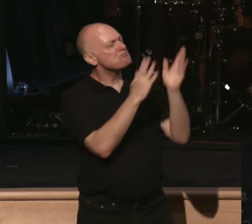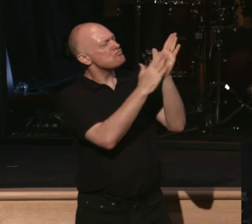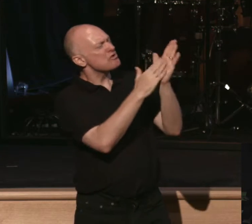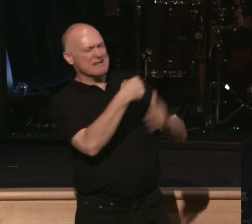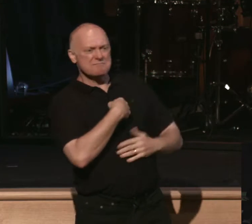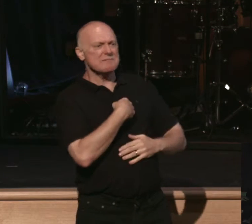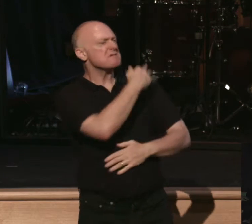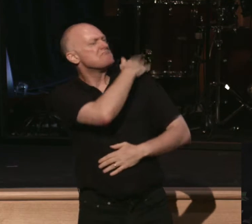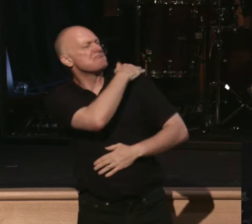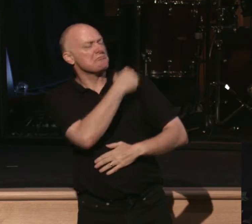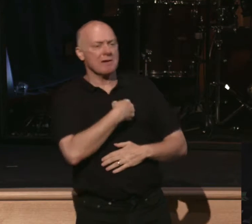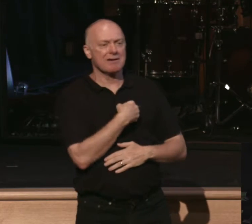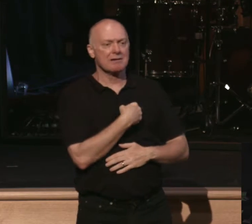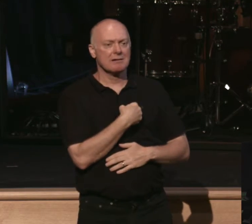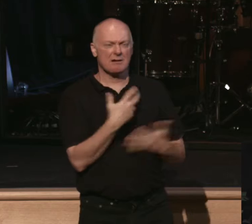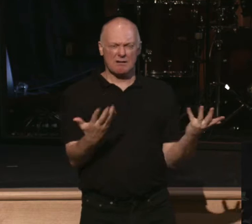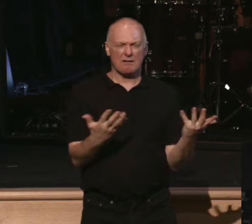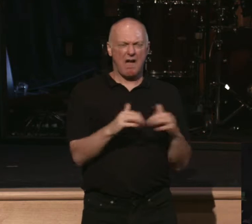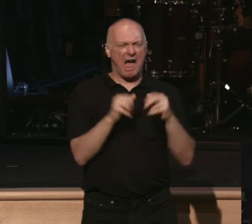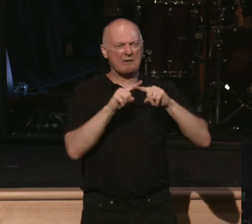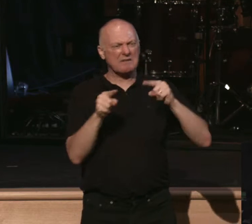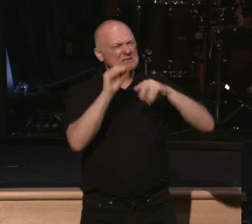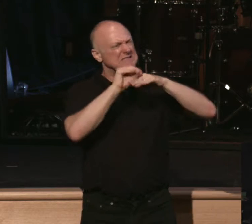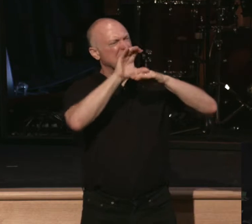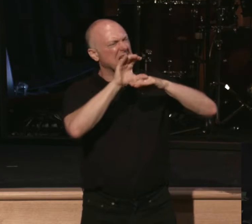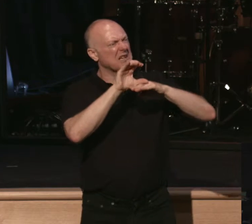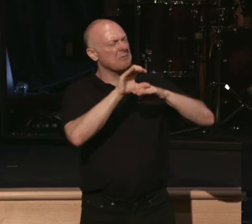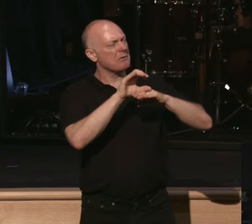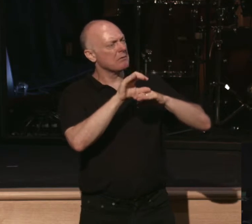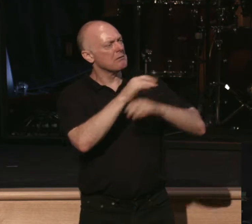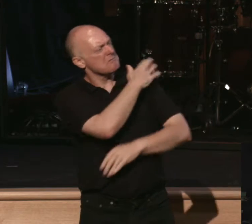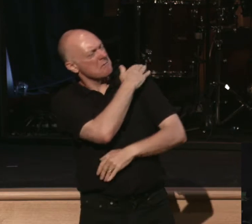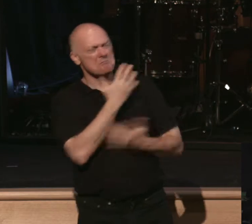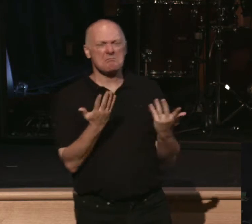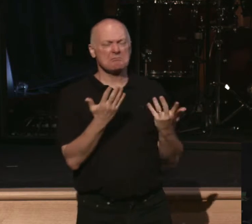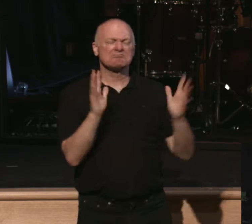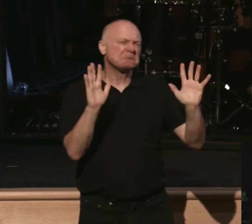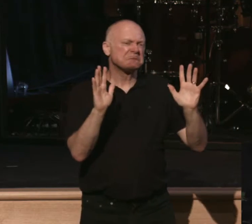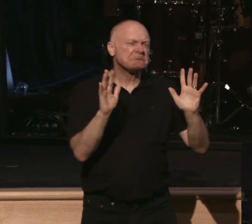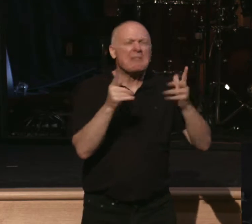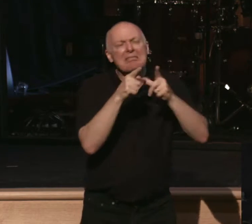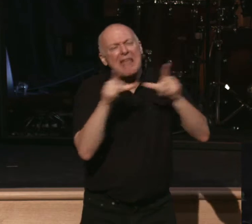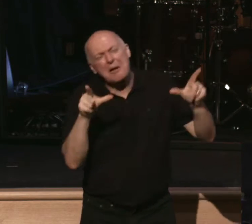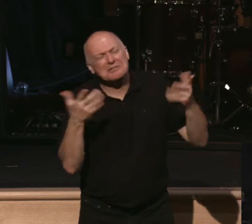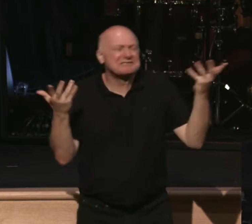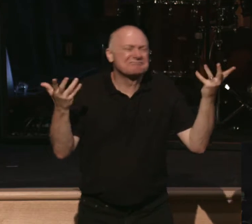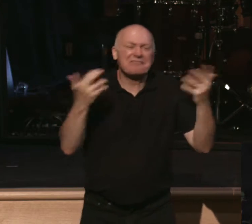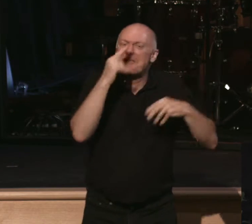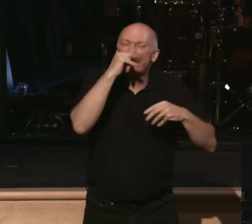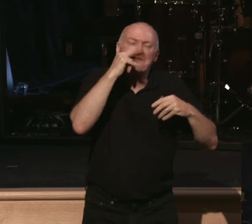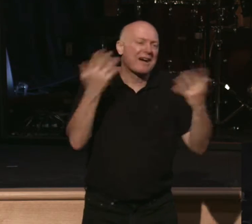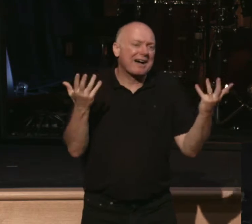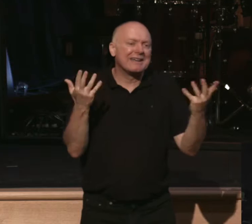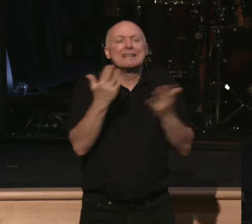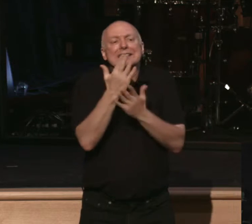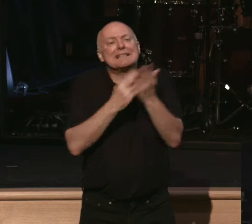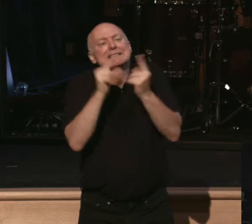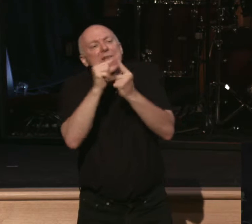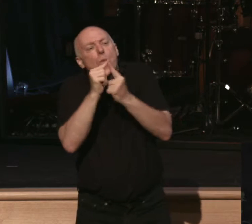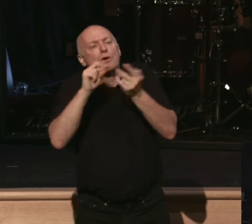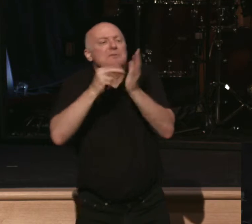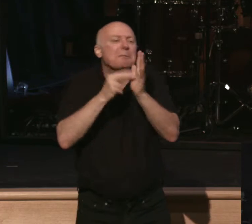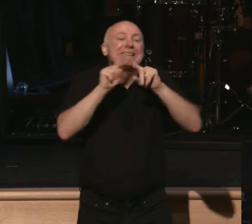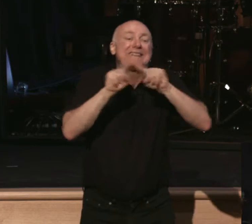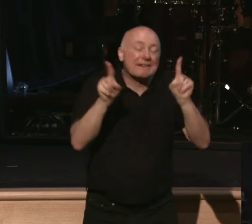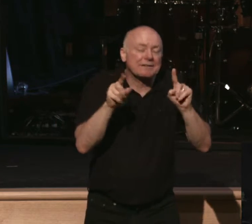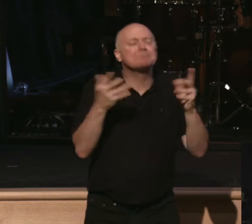praise of others. And maybe thinking, well, how is that different from esteem? Well, it's kind of not, but language is a funny thing, and sometimes certain words mean